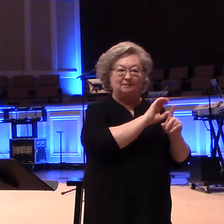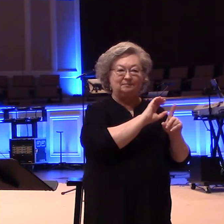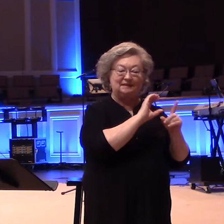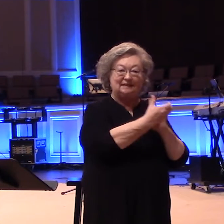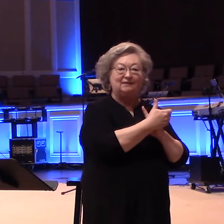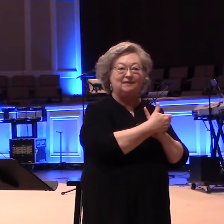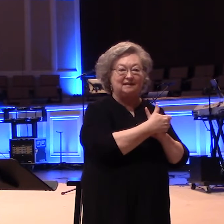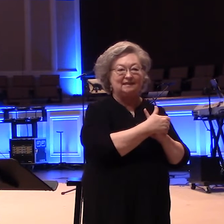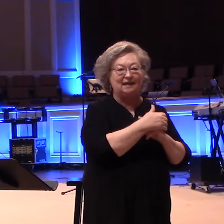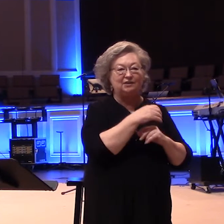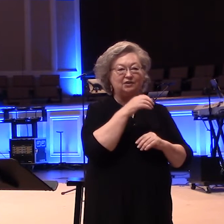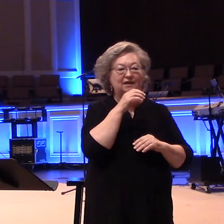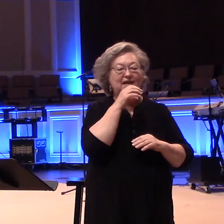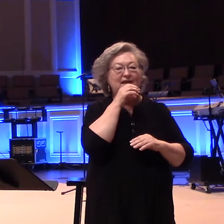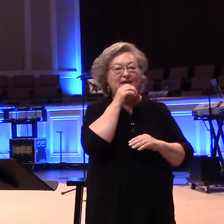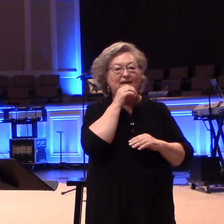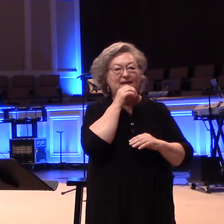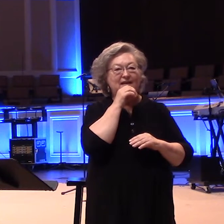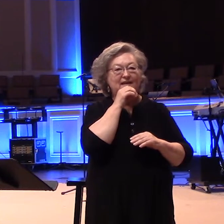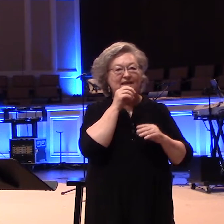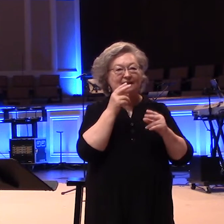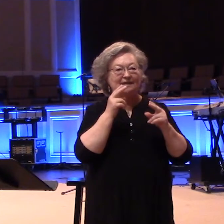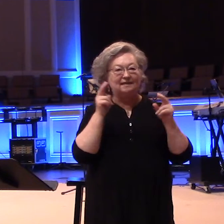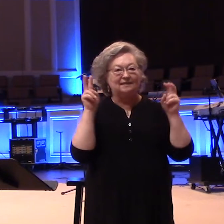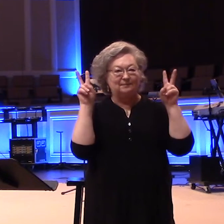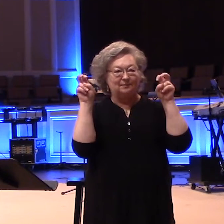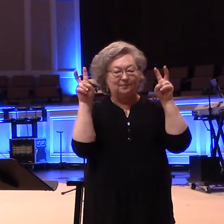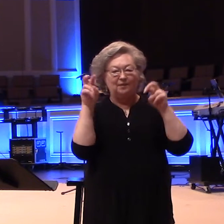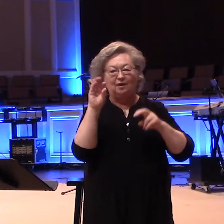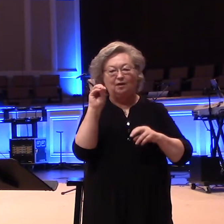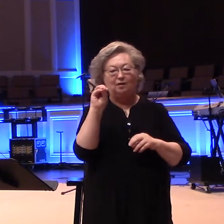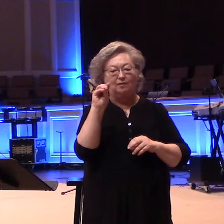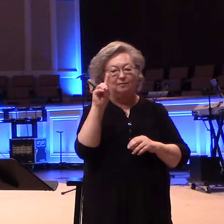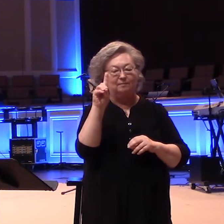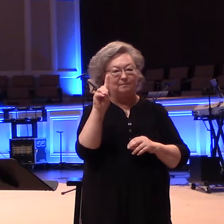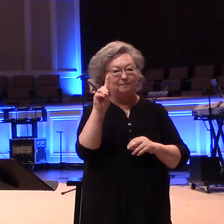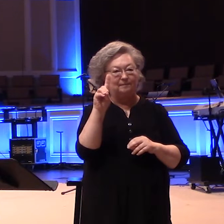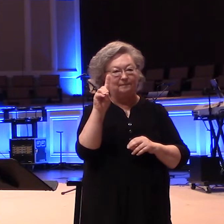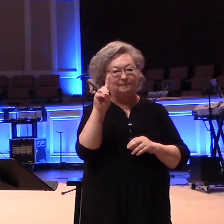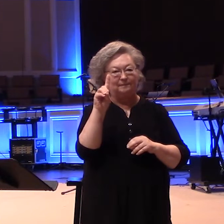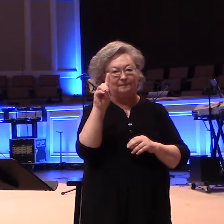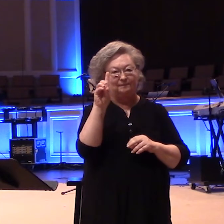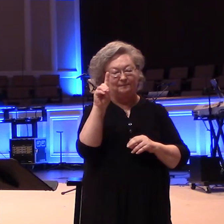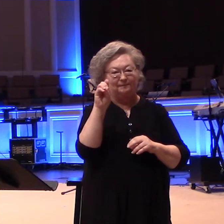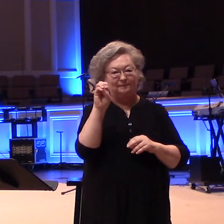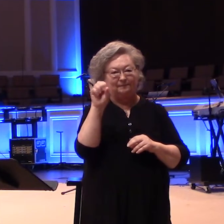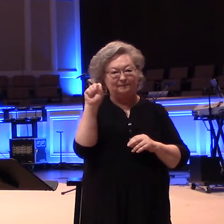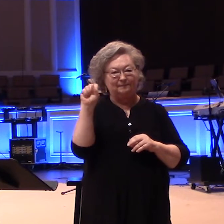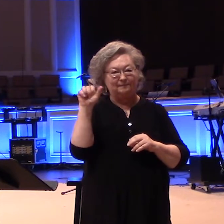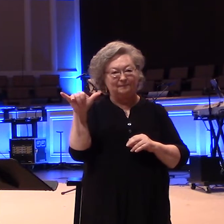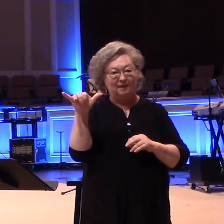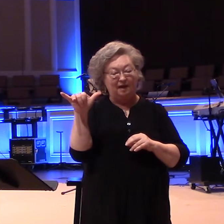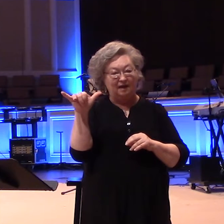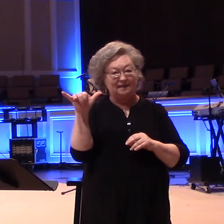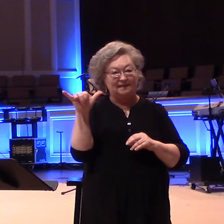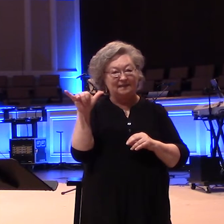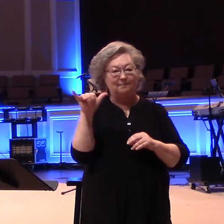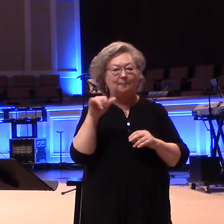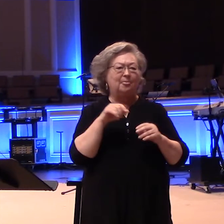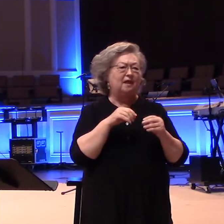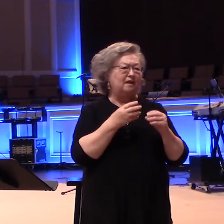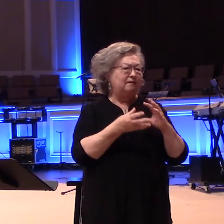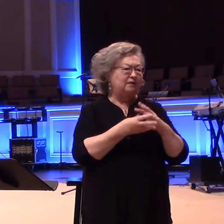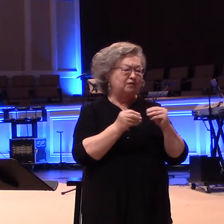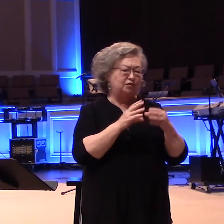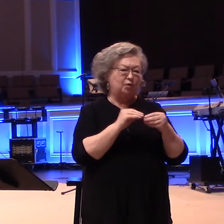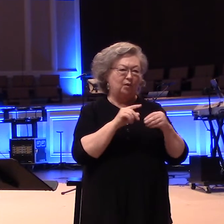old story, which was probably much older than 8 centuries, was written down for the first time. It's a story of a man, very simply. It's got a lot of